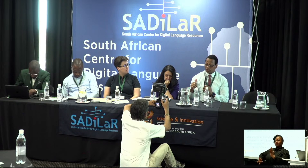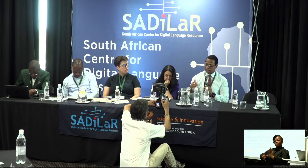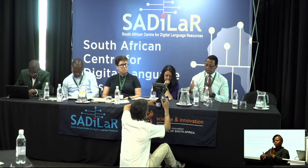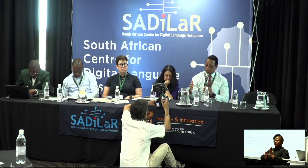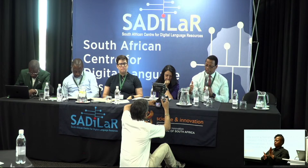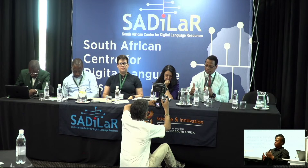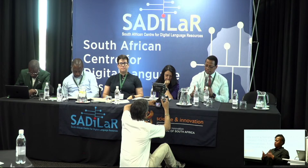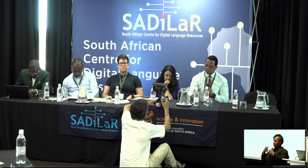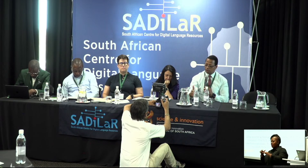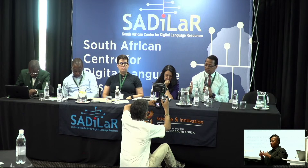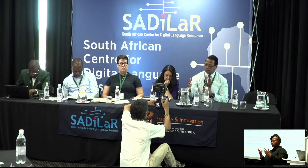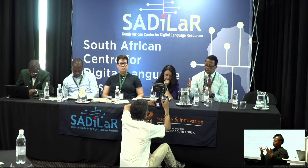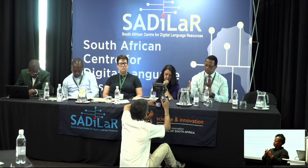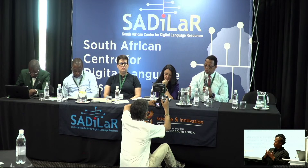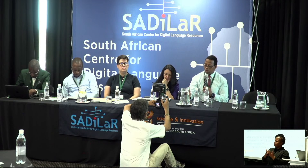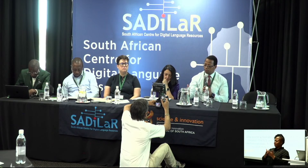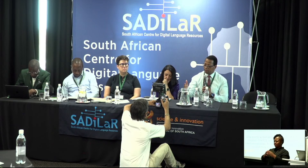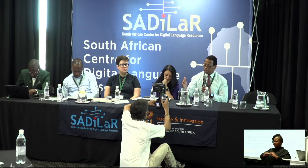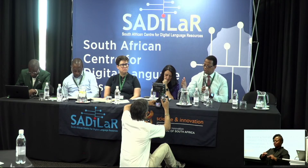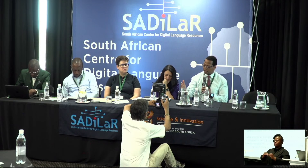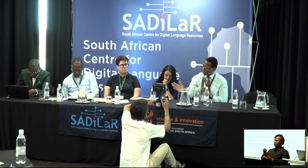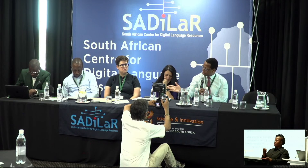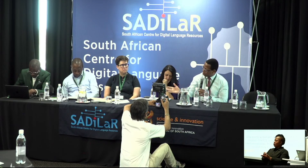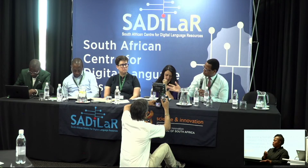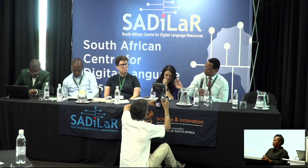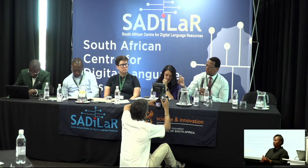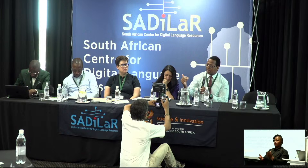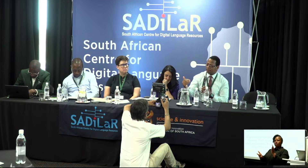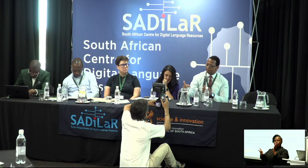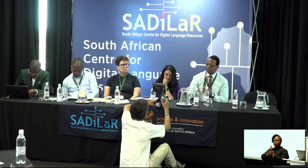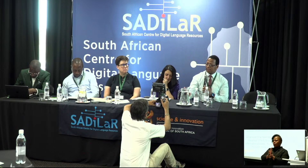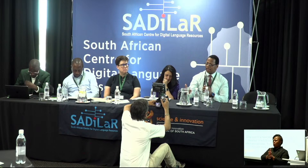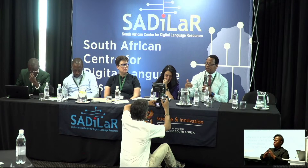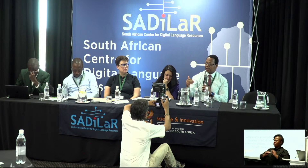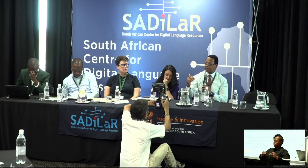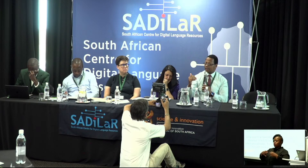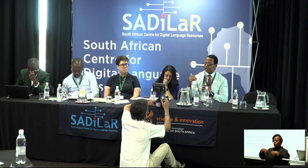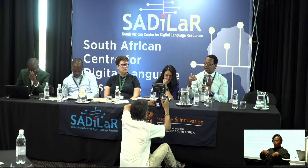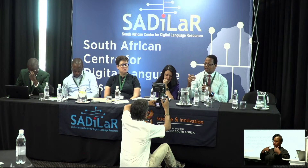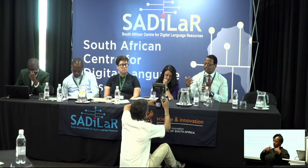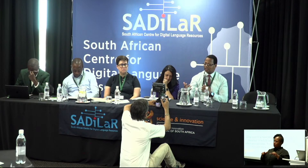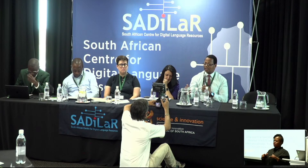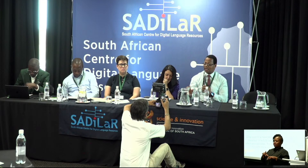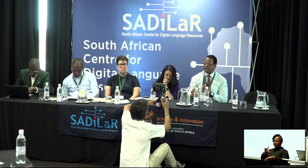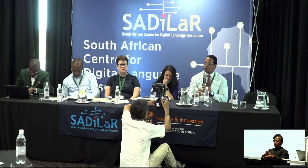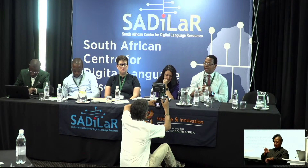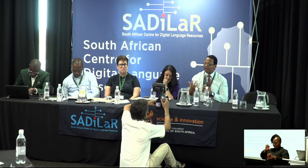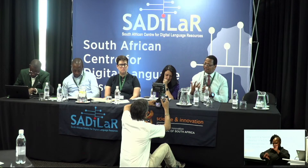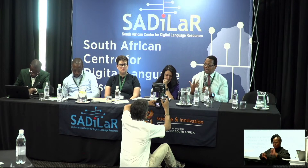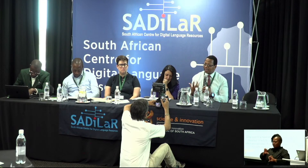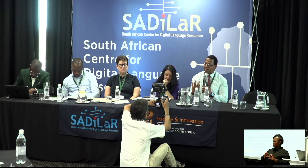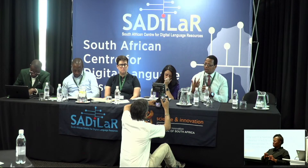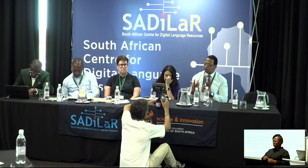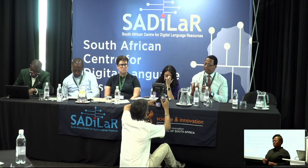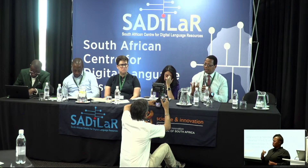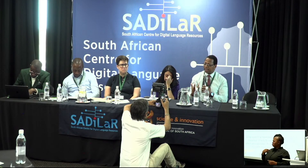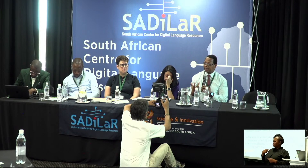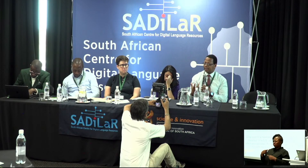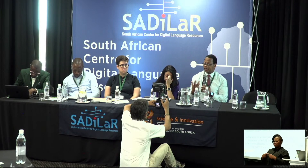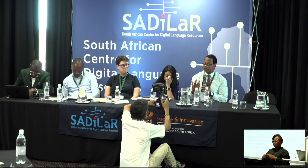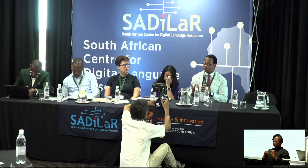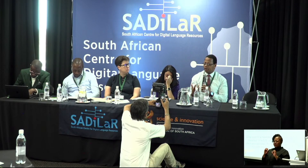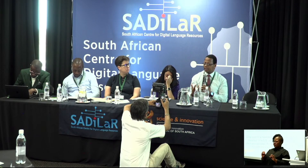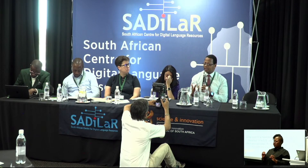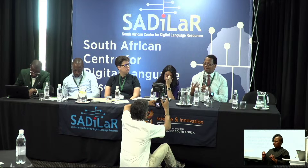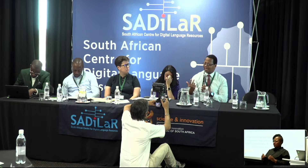And I'm talking technology, economy, law, medical sciences, etc. We haven't had a